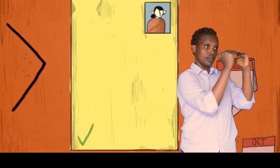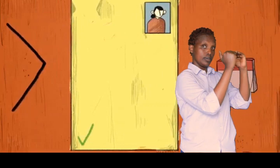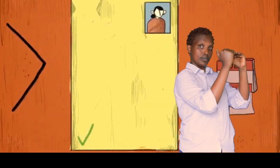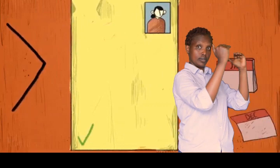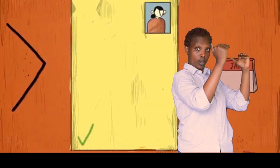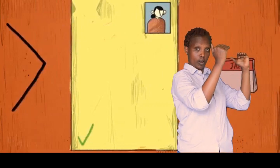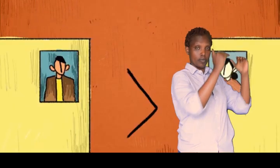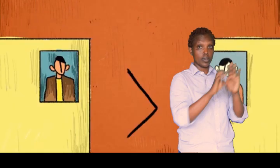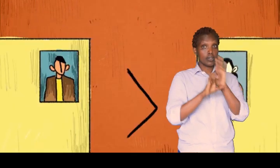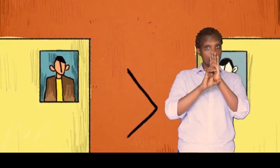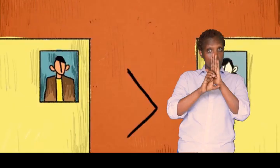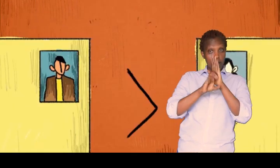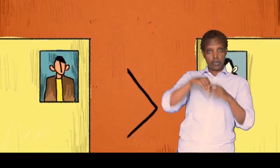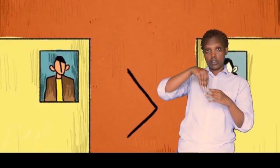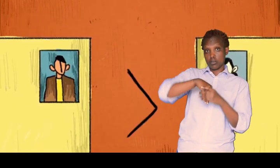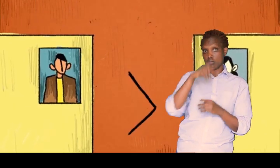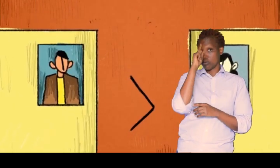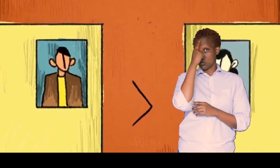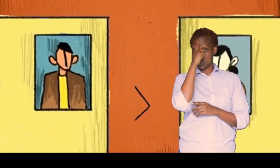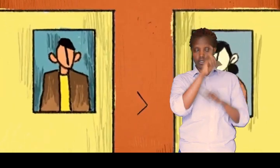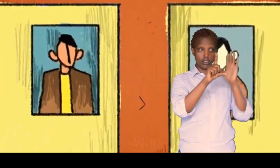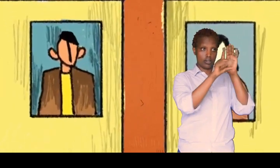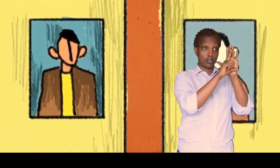For example, laws banning sex